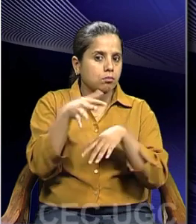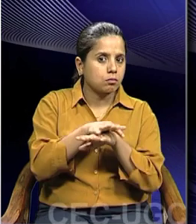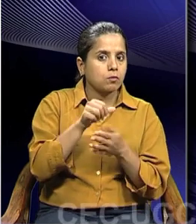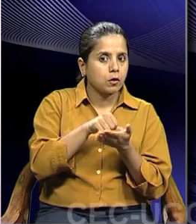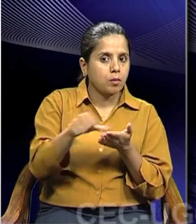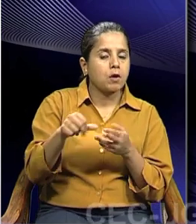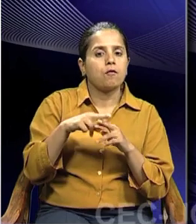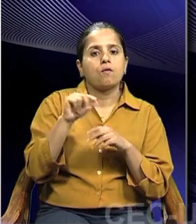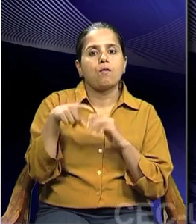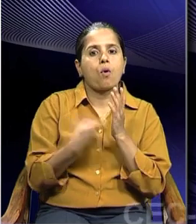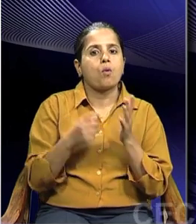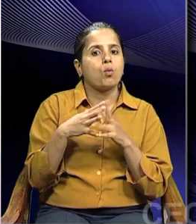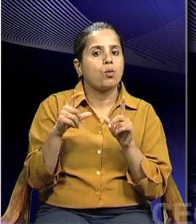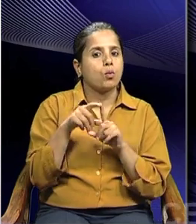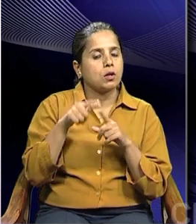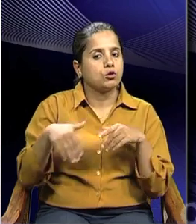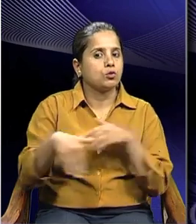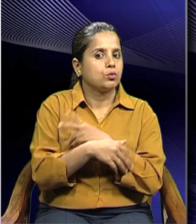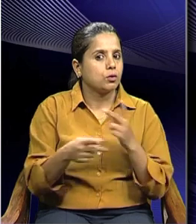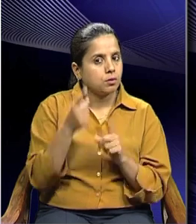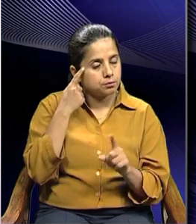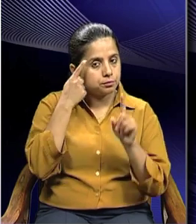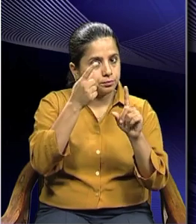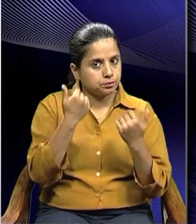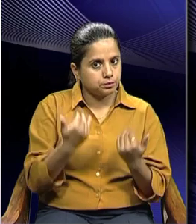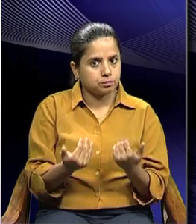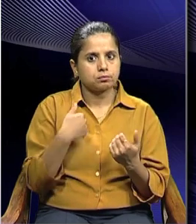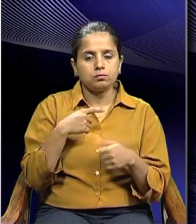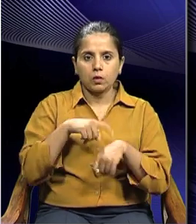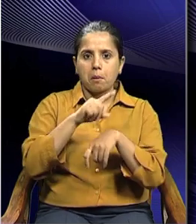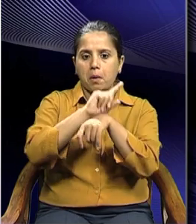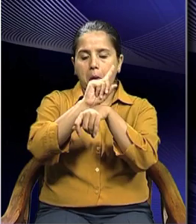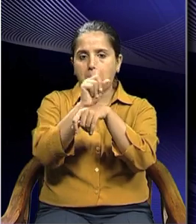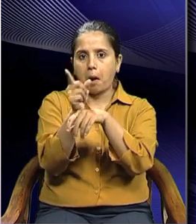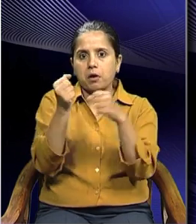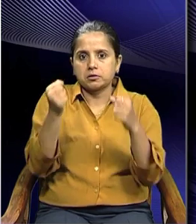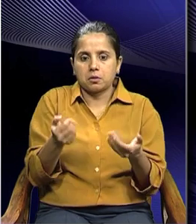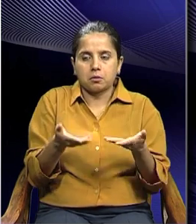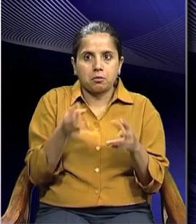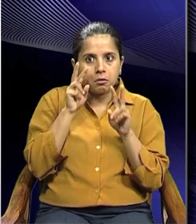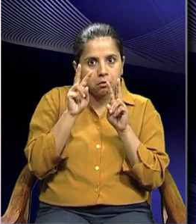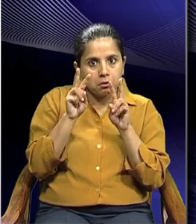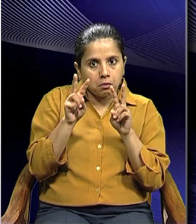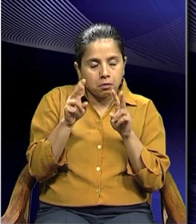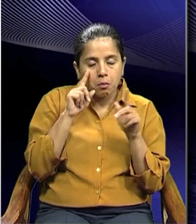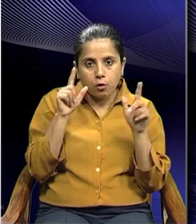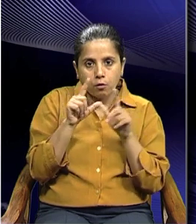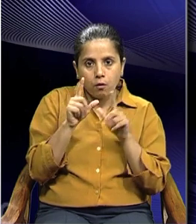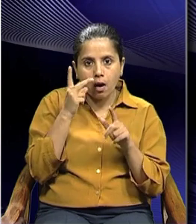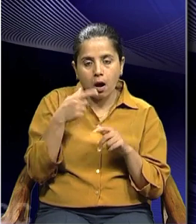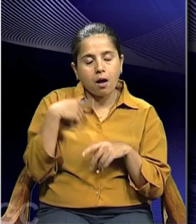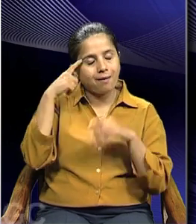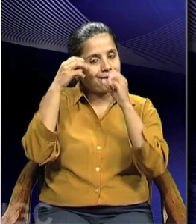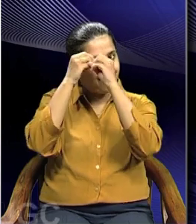forward engineering. That is the objective of sitting on a time machine and witnessing or